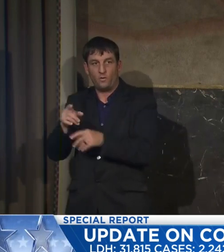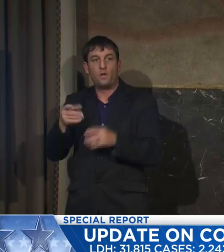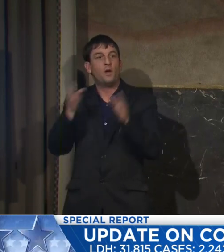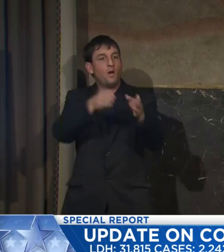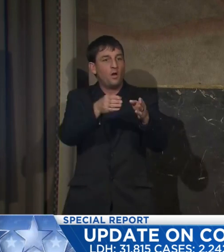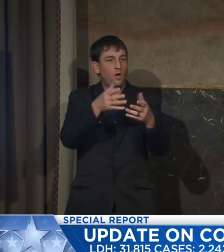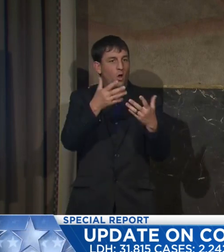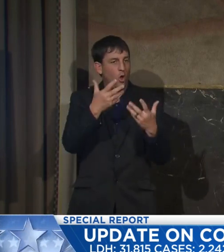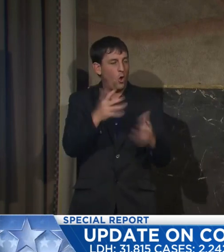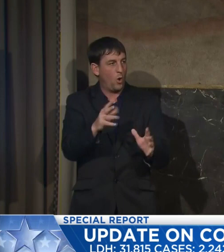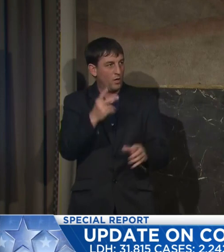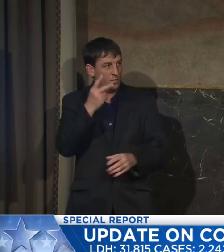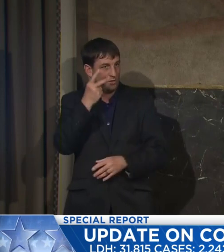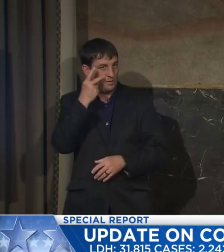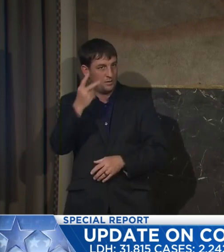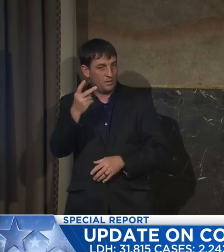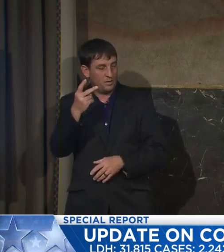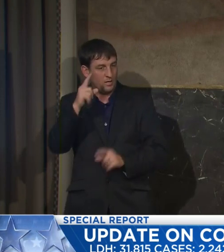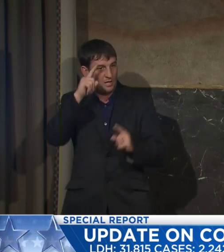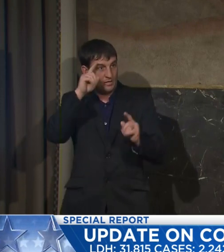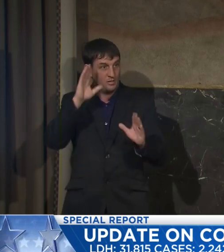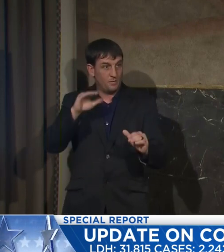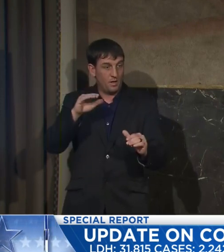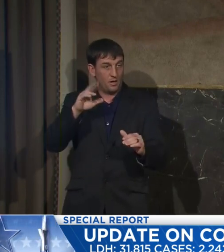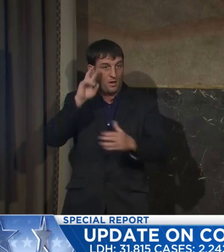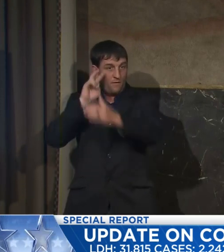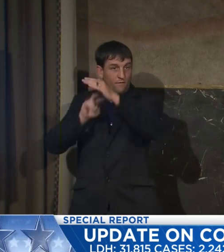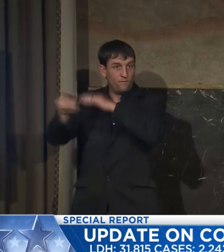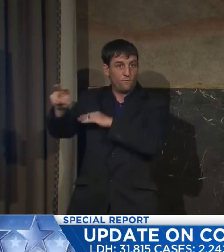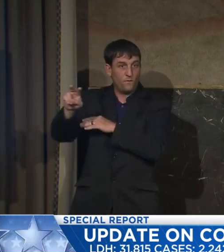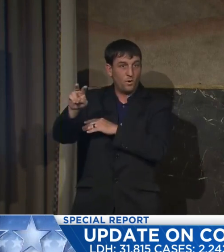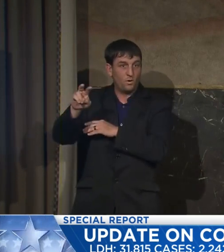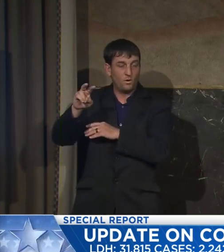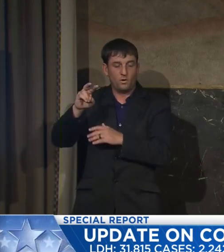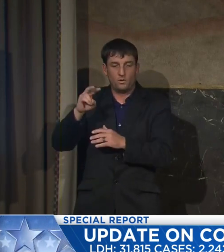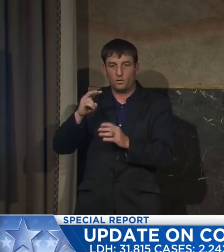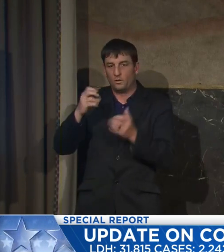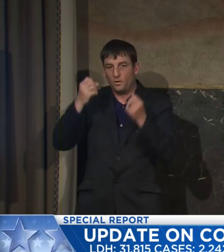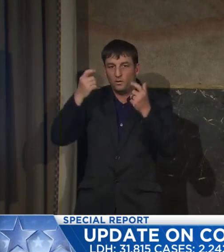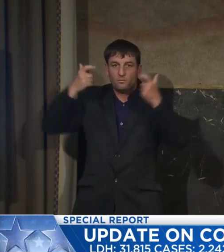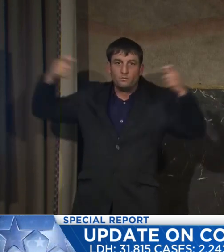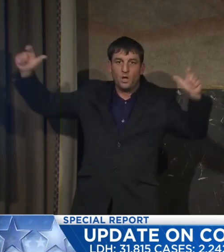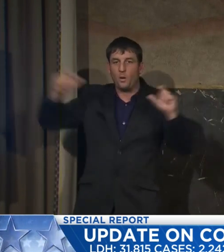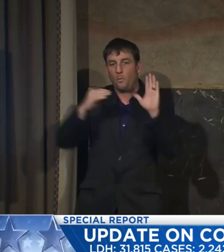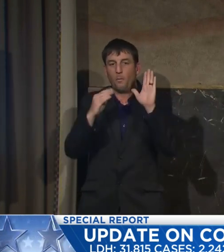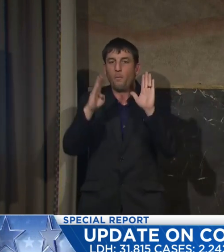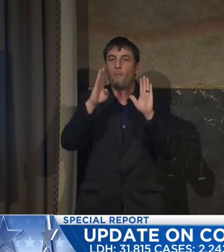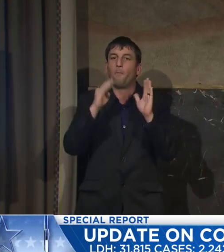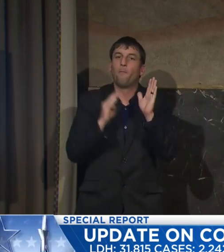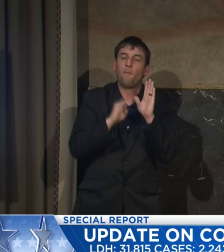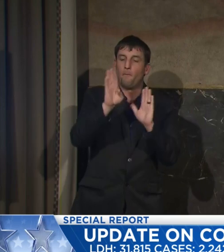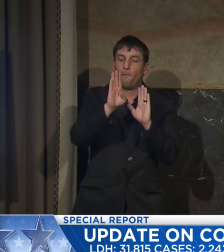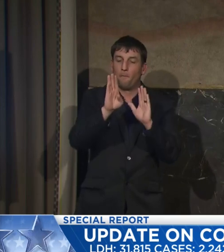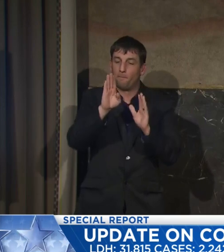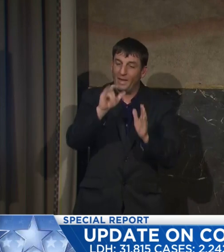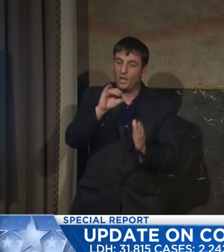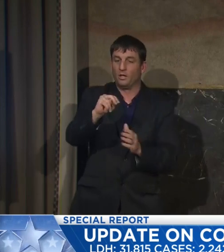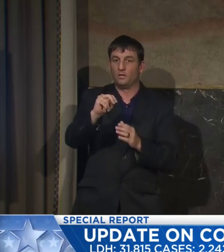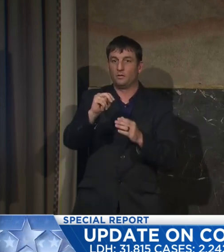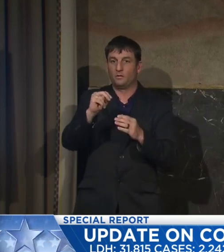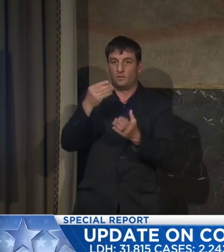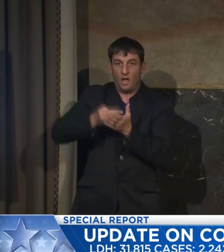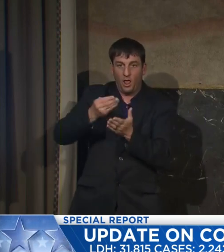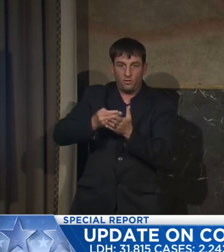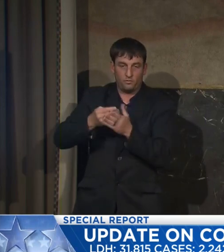of $1 billion or more hole in the upcoming budget for the next year. Yeah. Are your expectations that